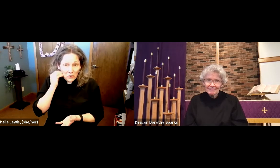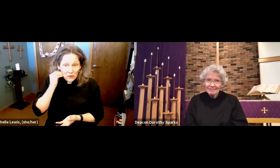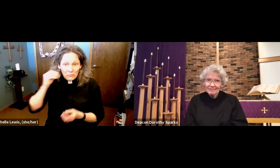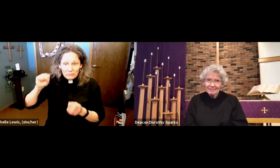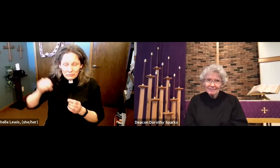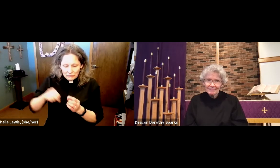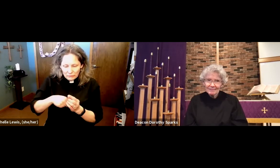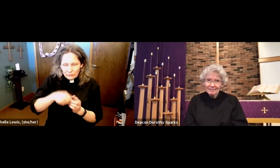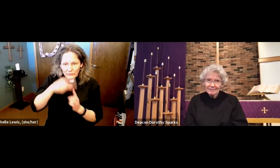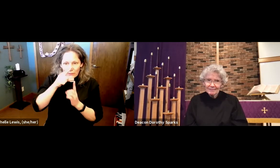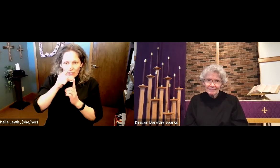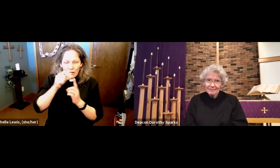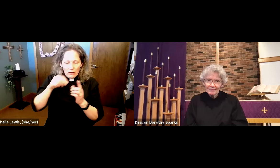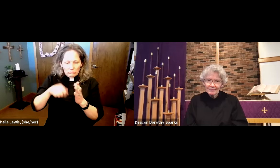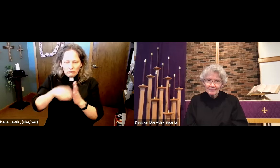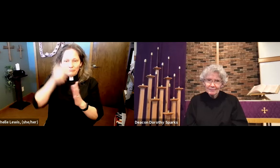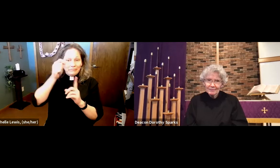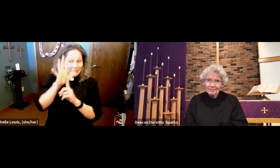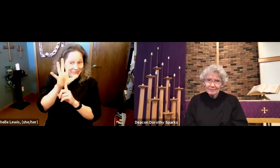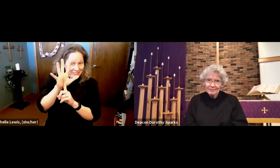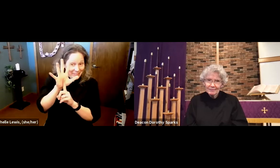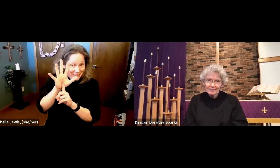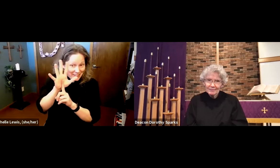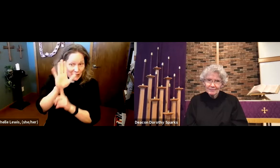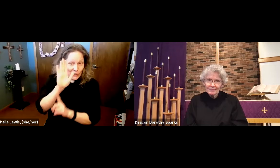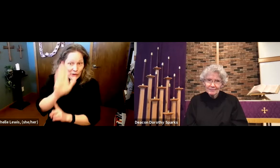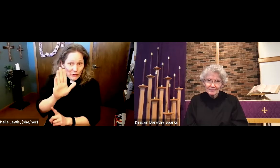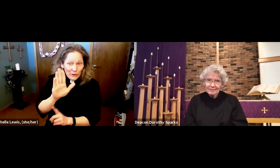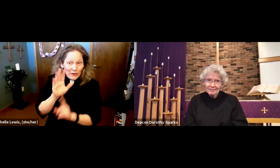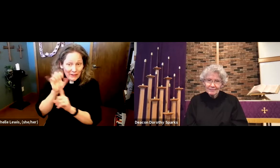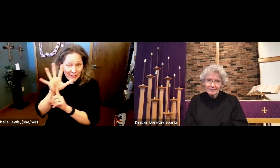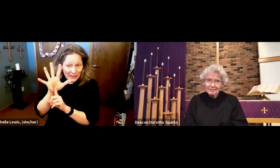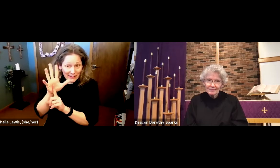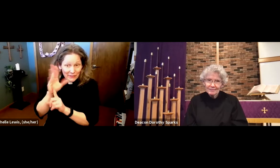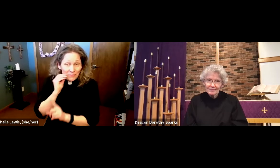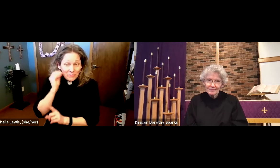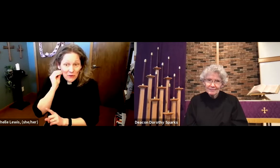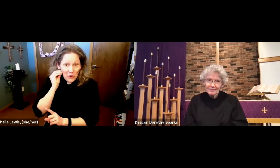And now we encourage you to light a candle at home.